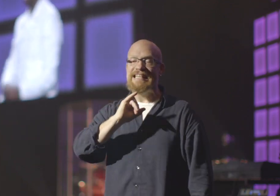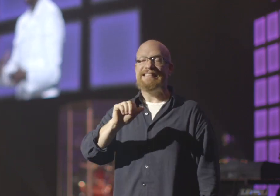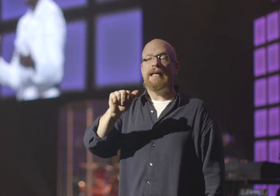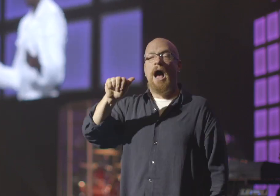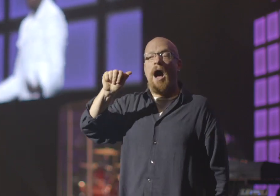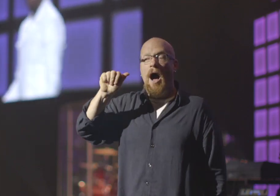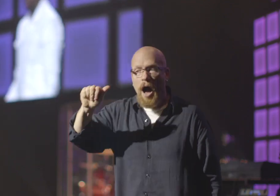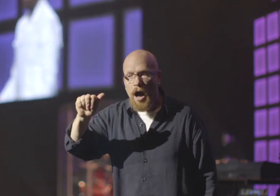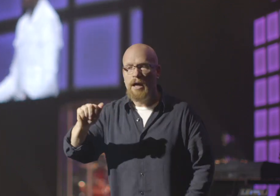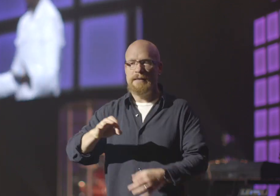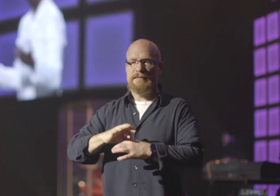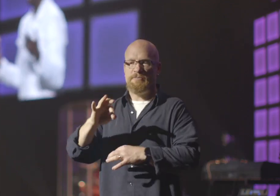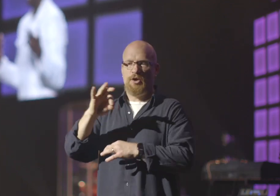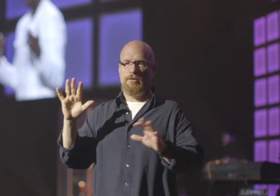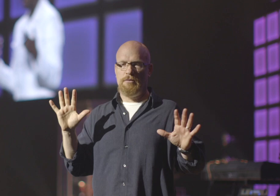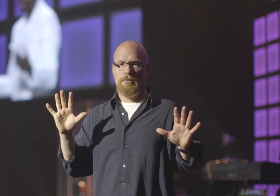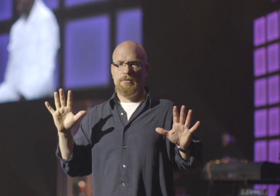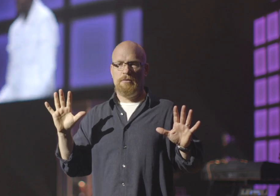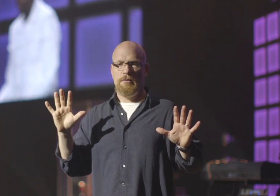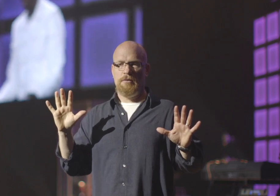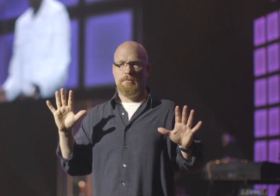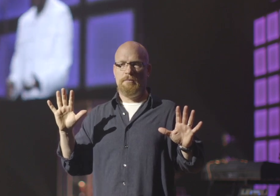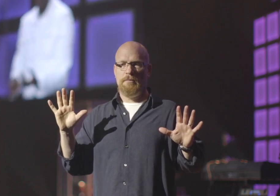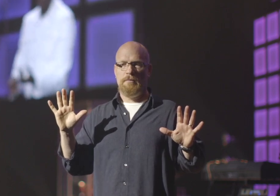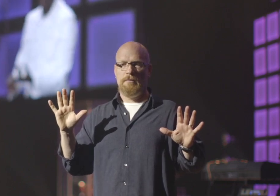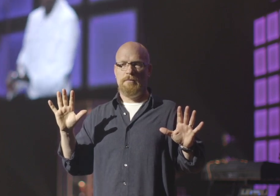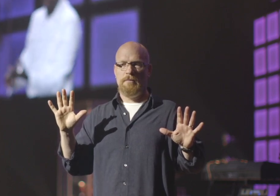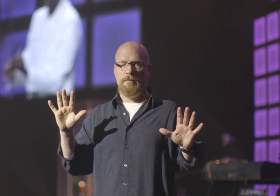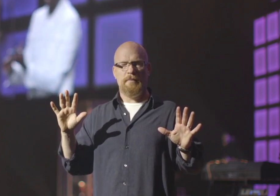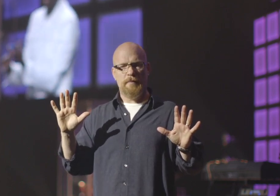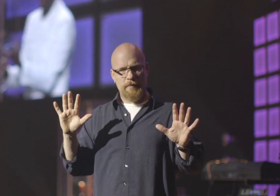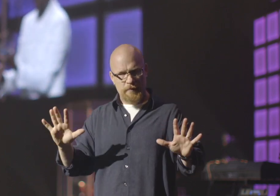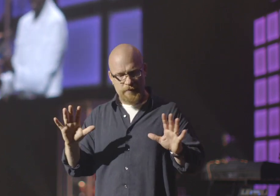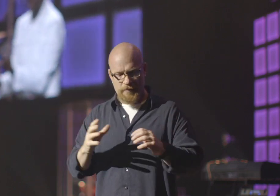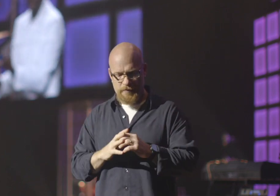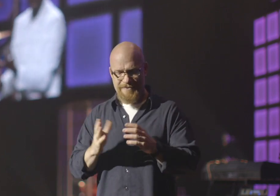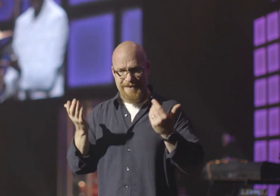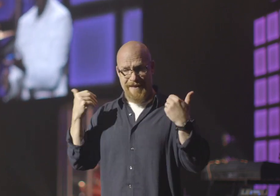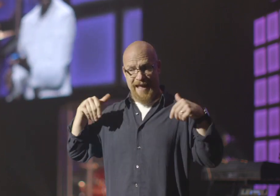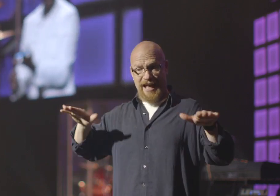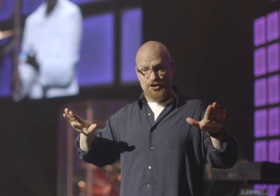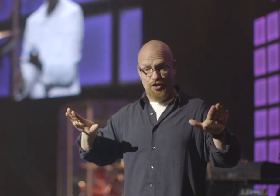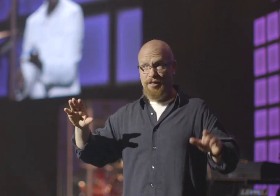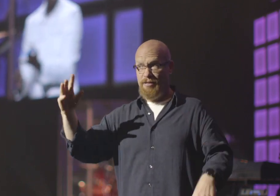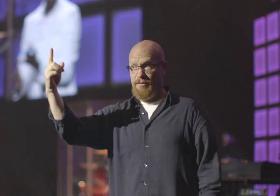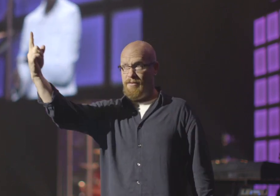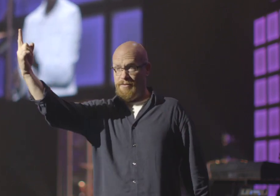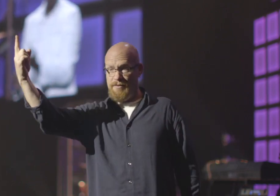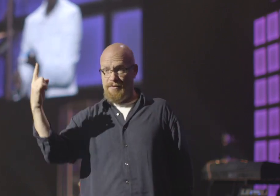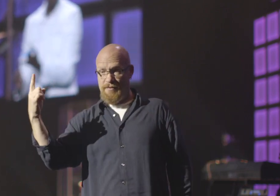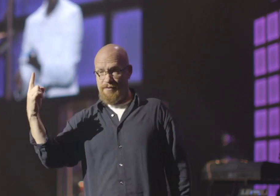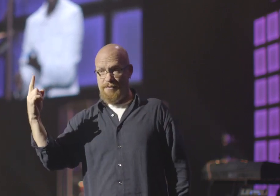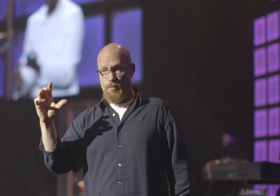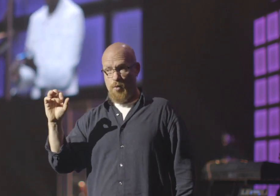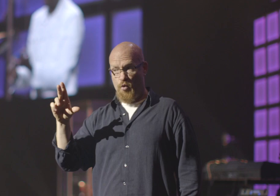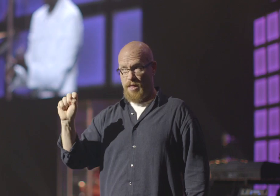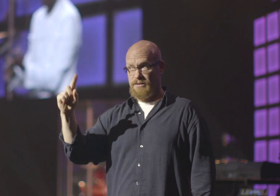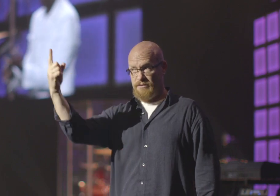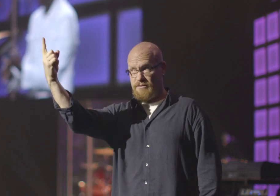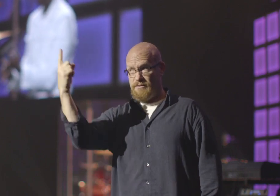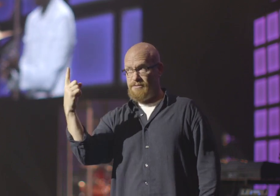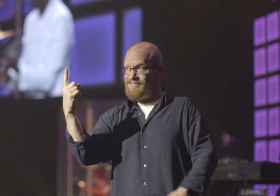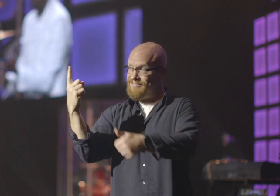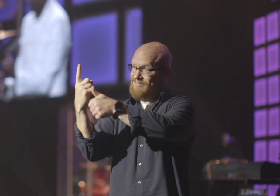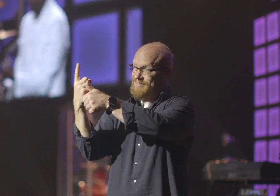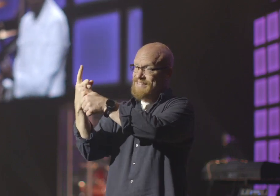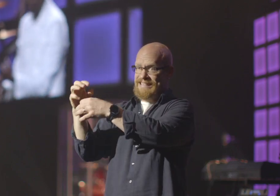is a spirit. In other words, making a distinction, because think about it. Angel, that same angel that dealt with Cornelius,